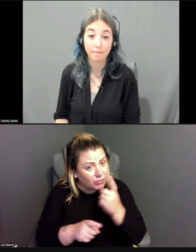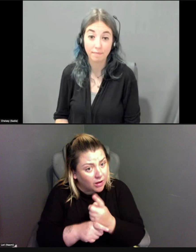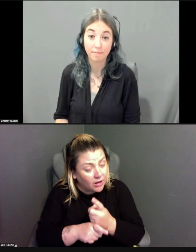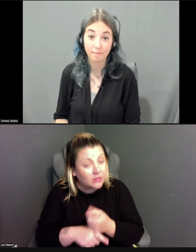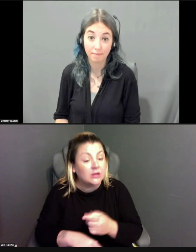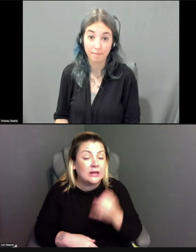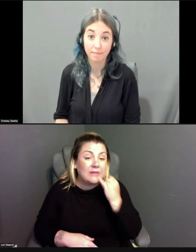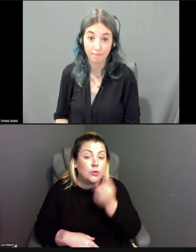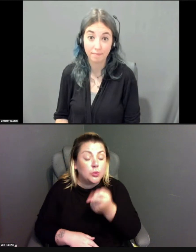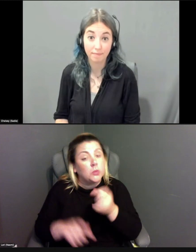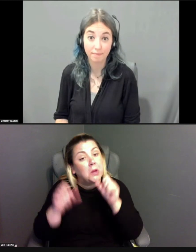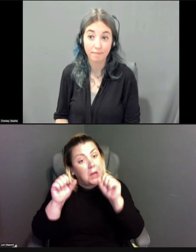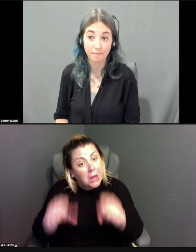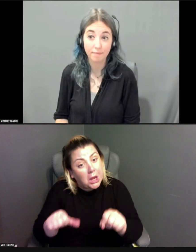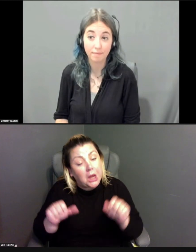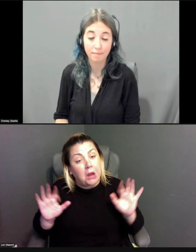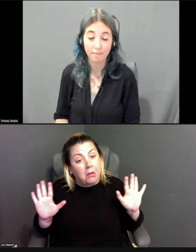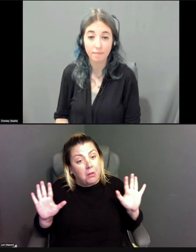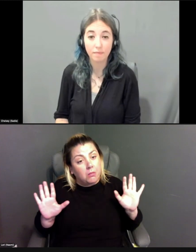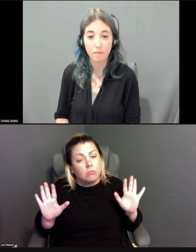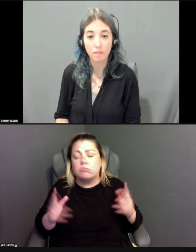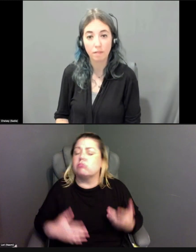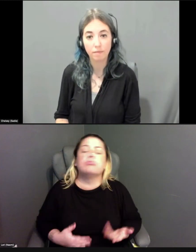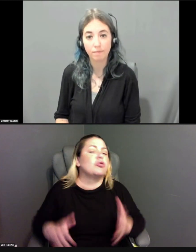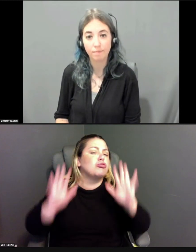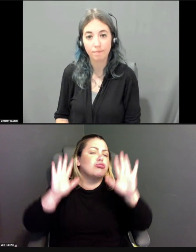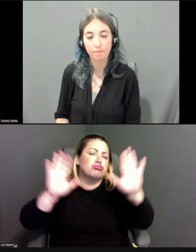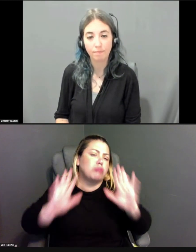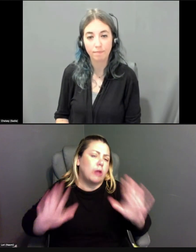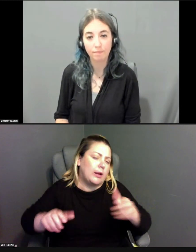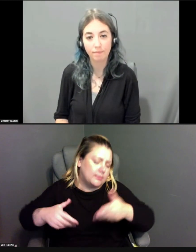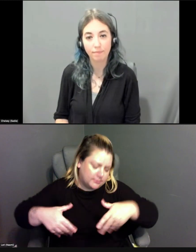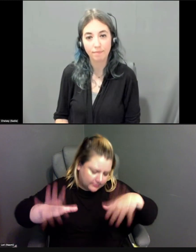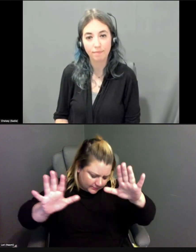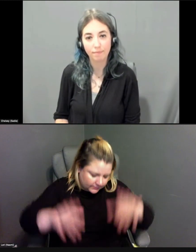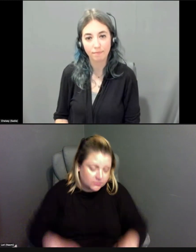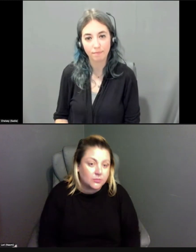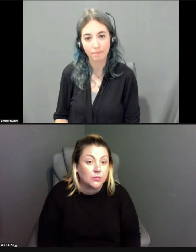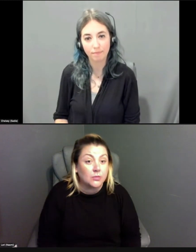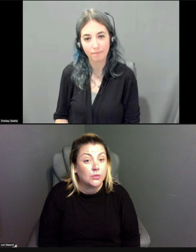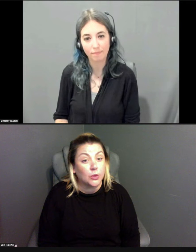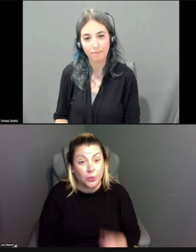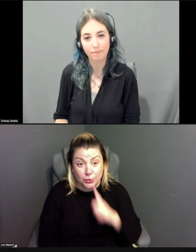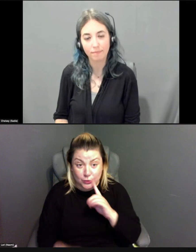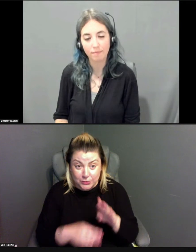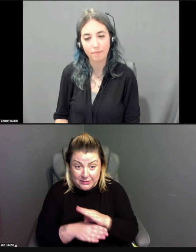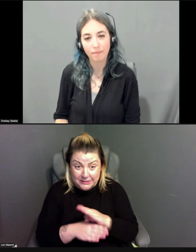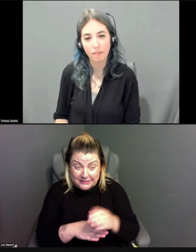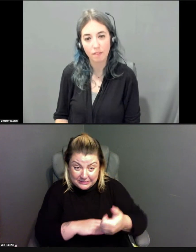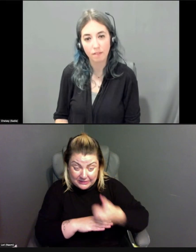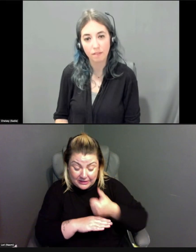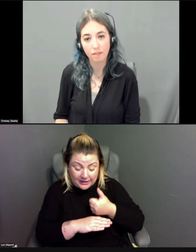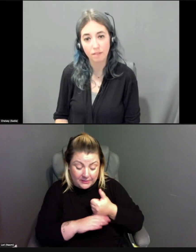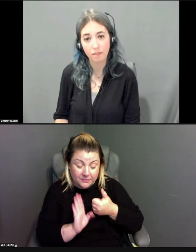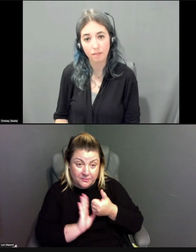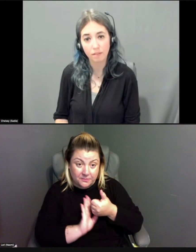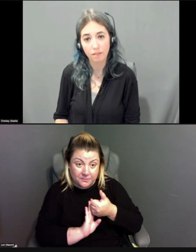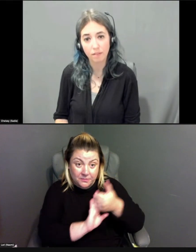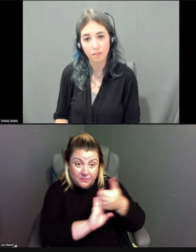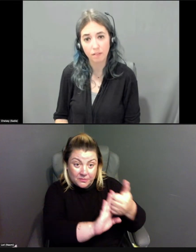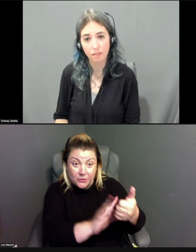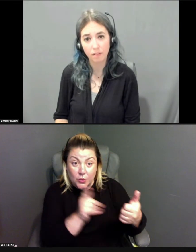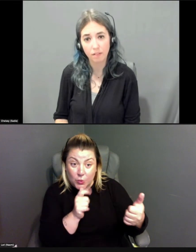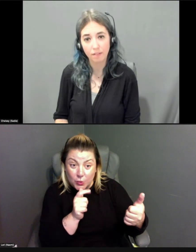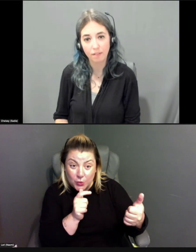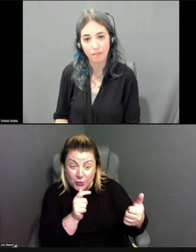give them up, sure, it would be great if we did. But who's really responsible for everything that's wrong with the environment? It is